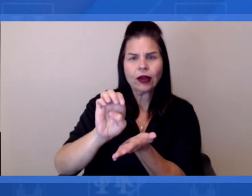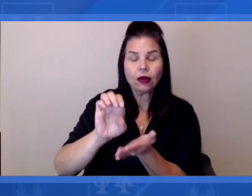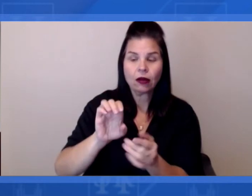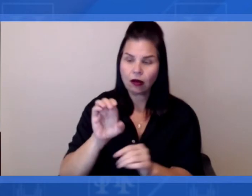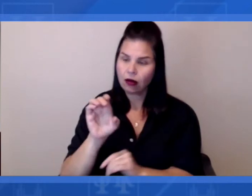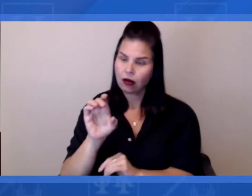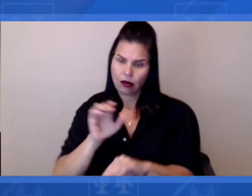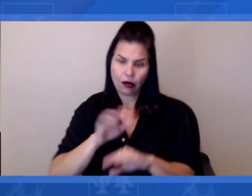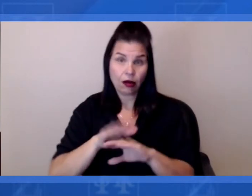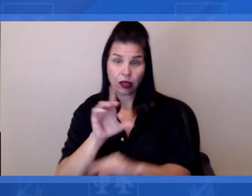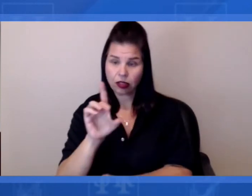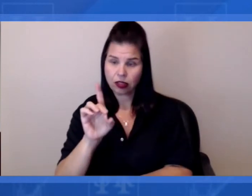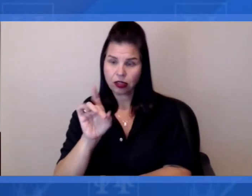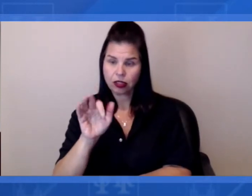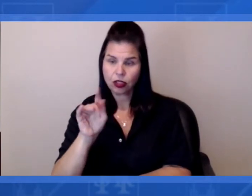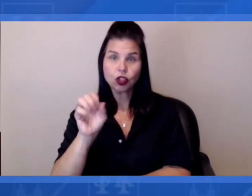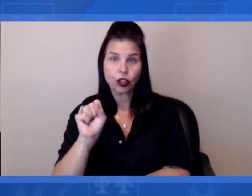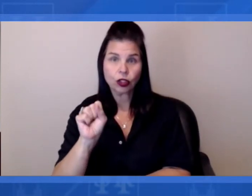DARTS.